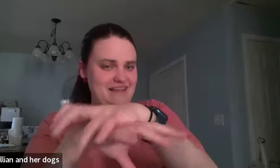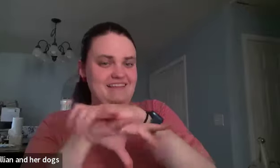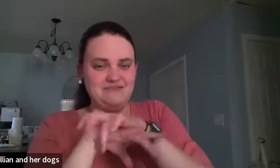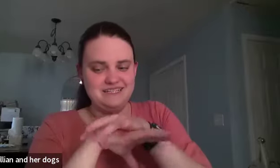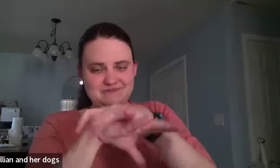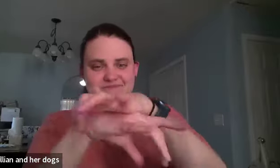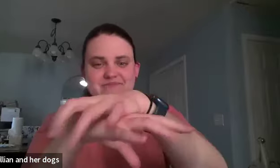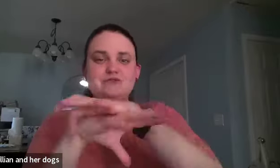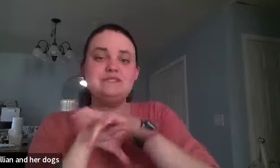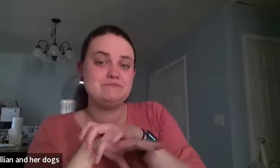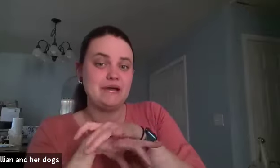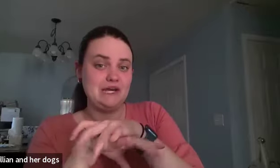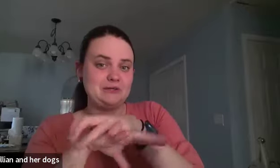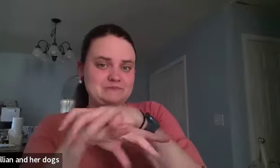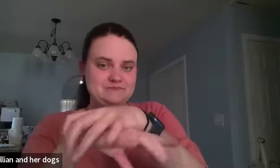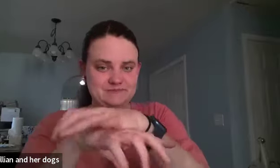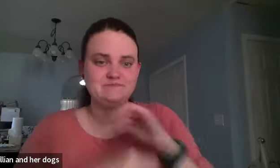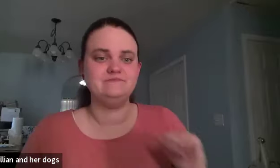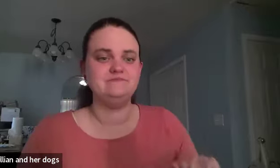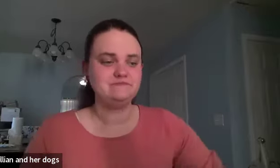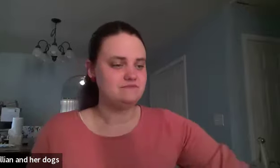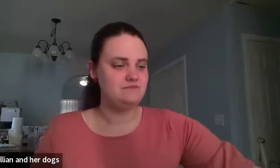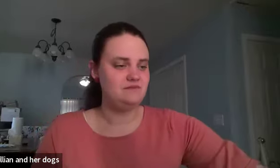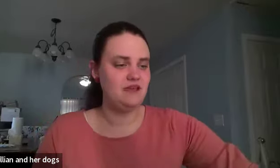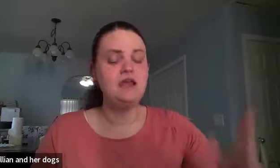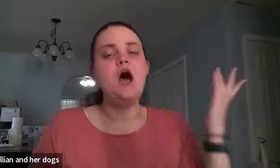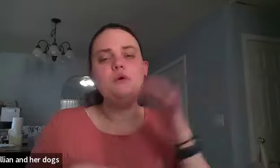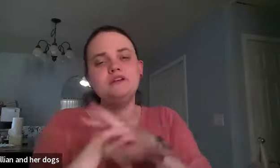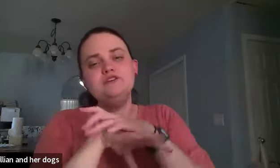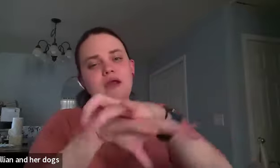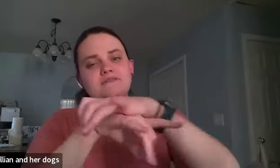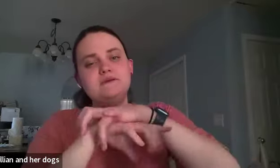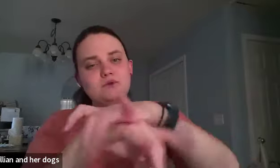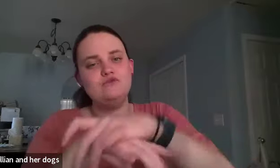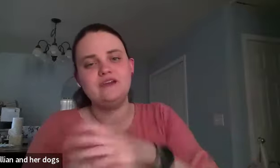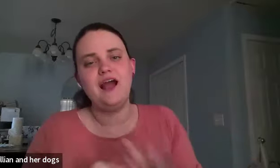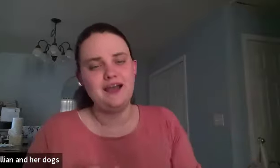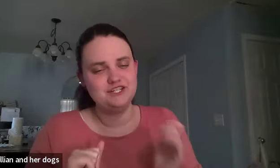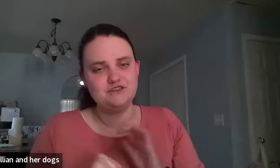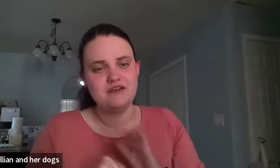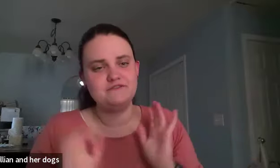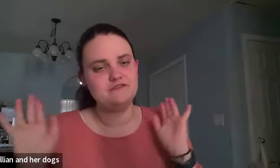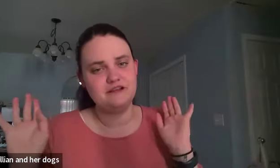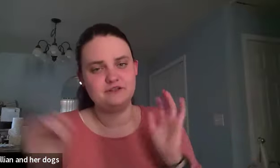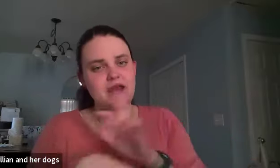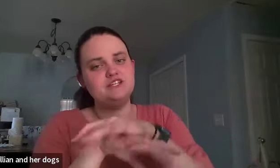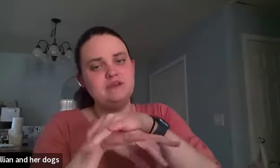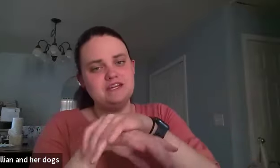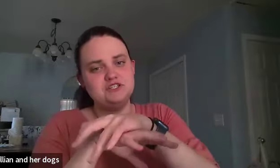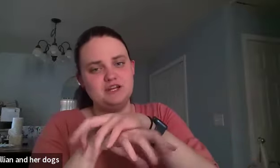I love it. So spider. Okay. Oh, and you don't have to move it. I just do that for the flair of dramatics. You can't just sit here